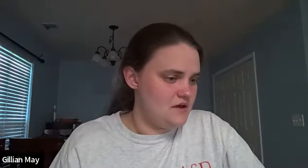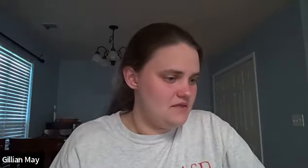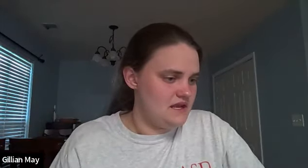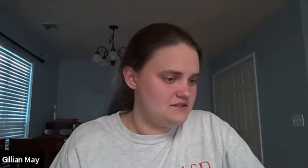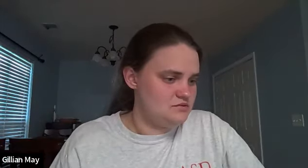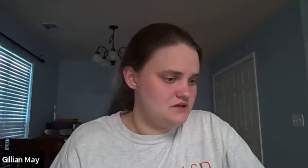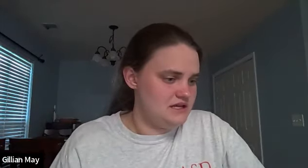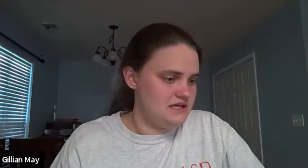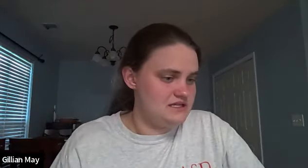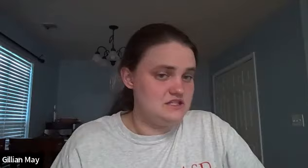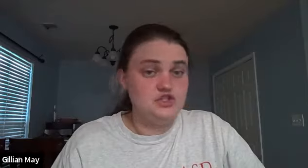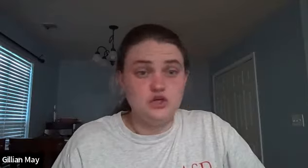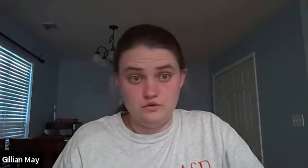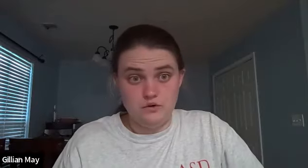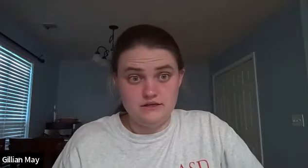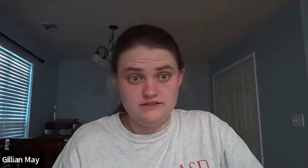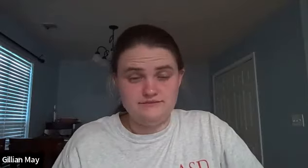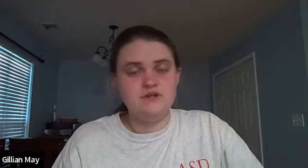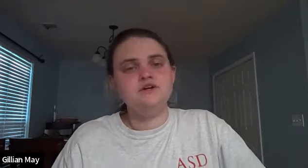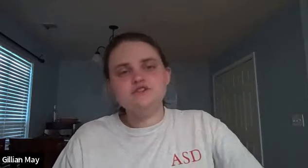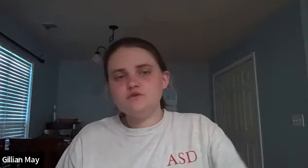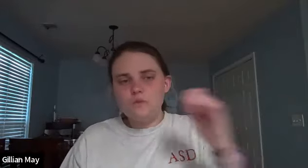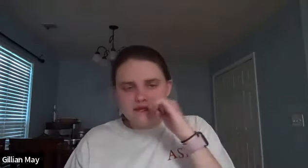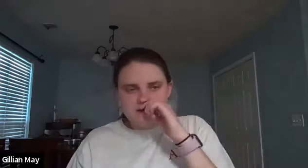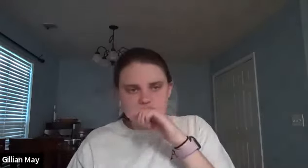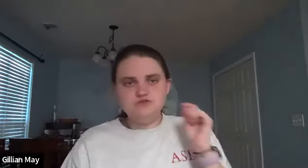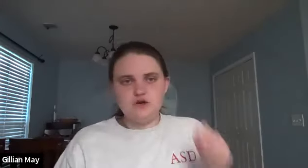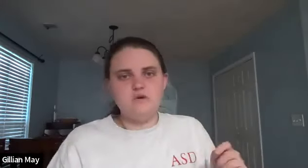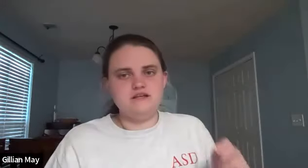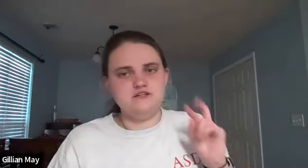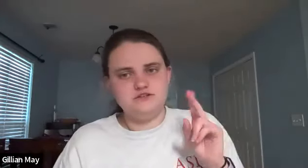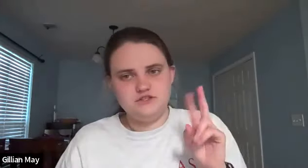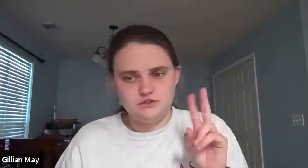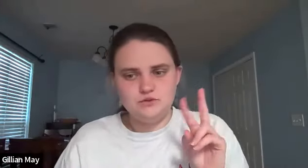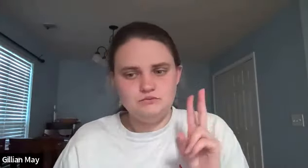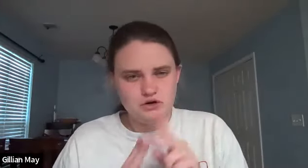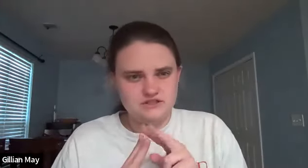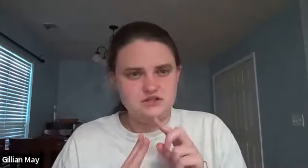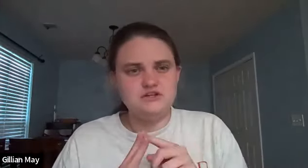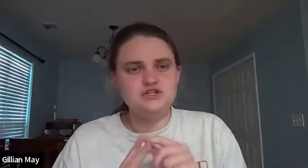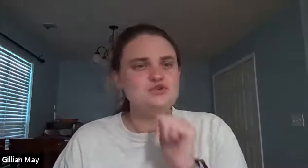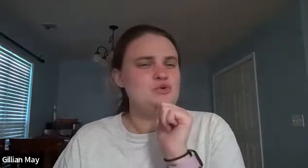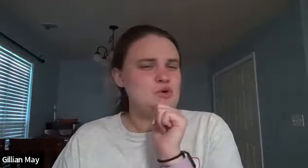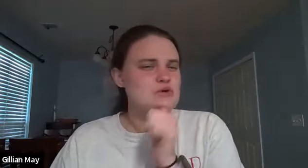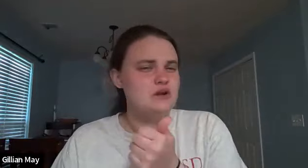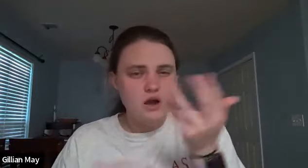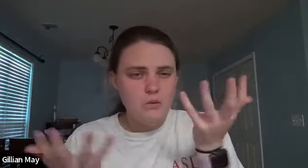The next one is don't want. So the way you can do don't want is there are two parts that you can do not